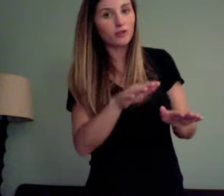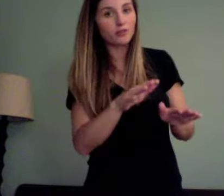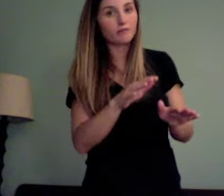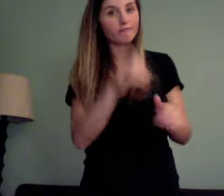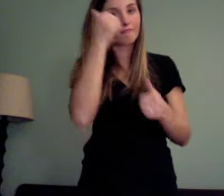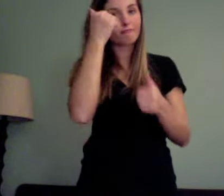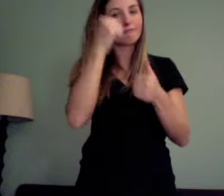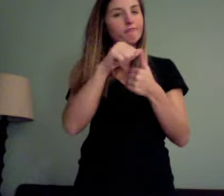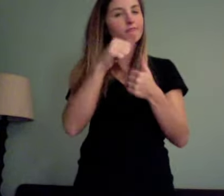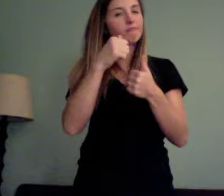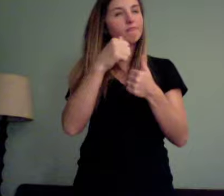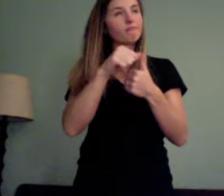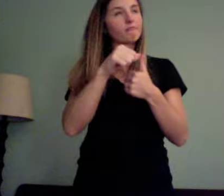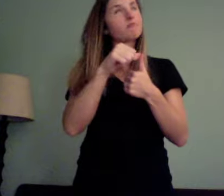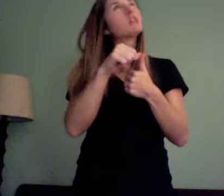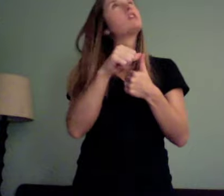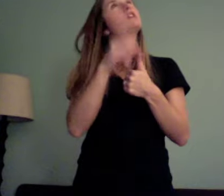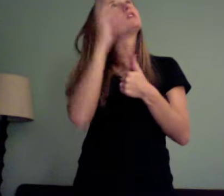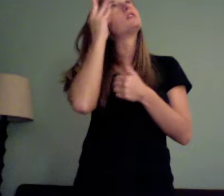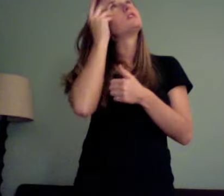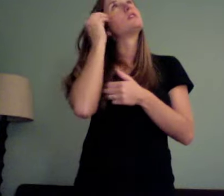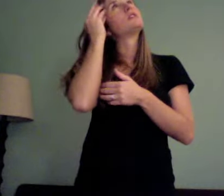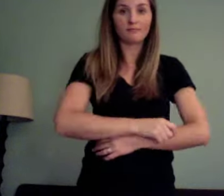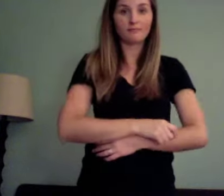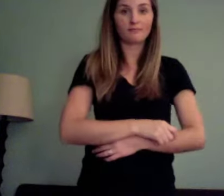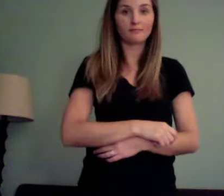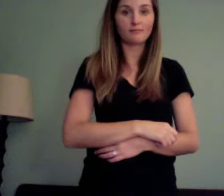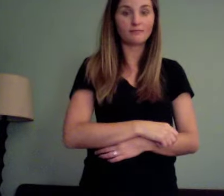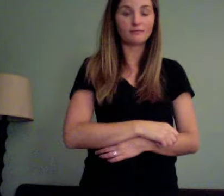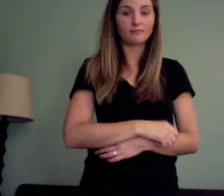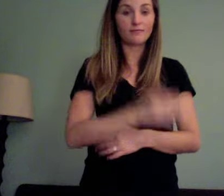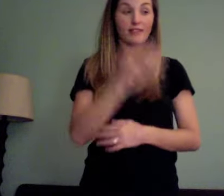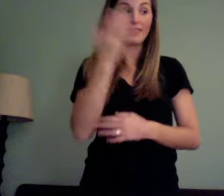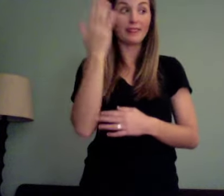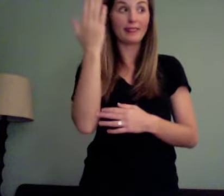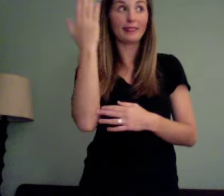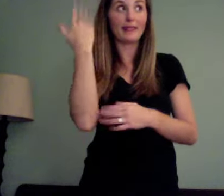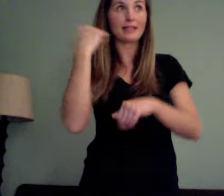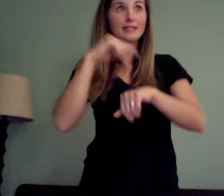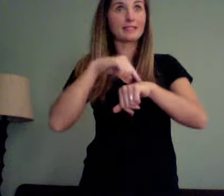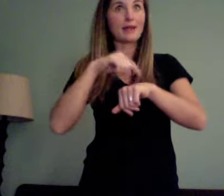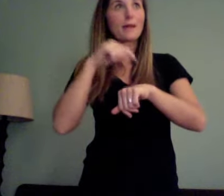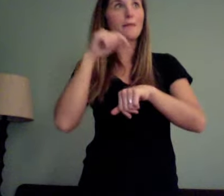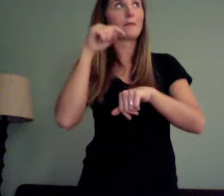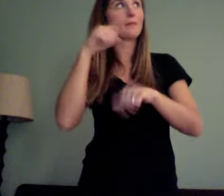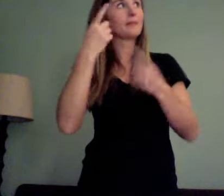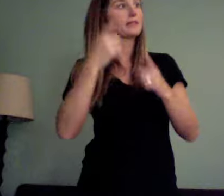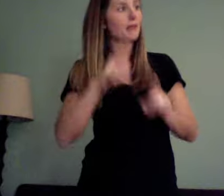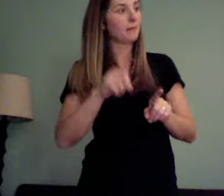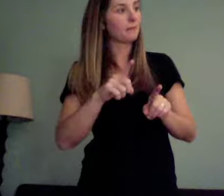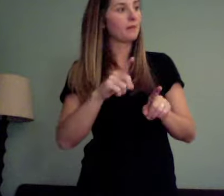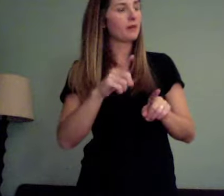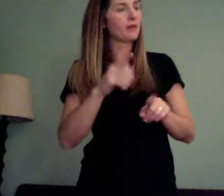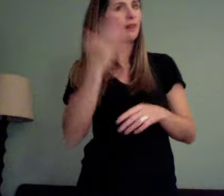this happened. The last time was in Matthew chapter